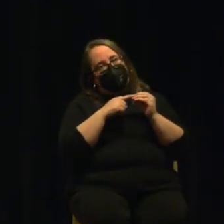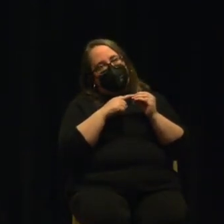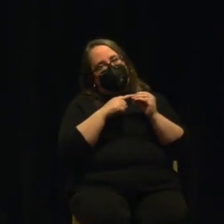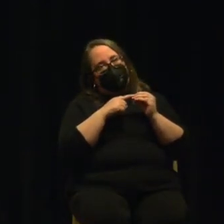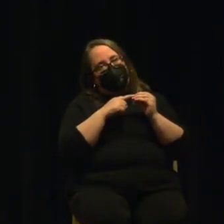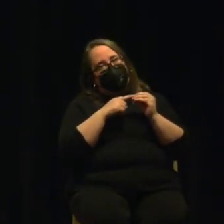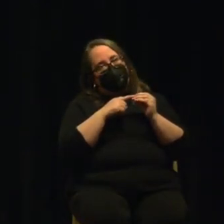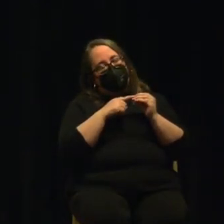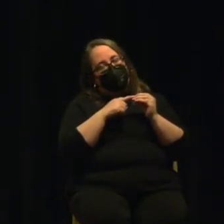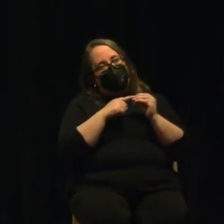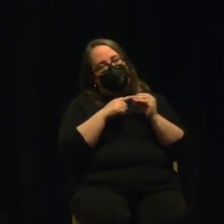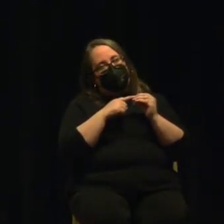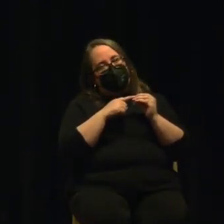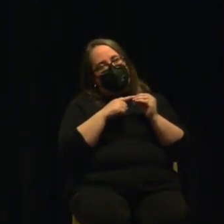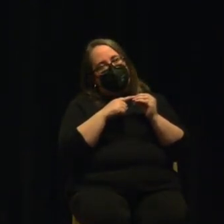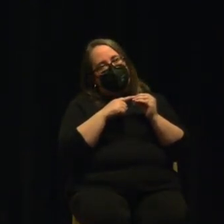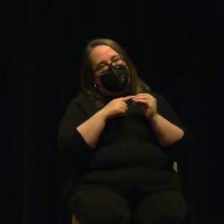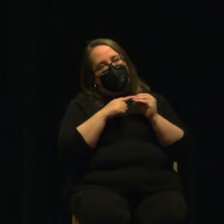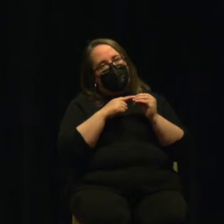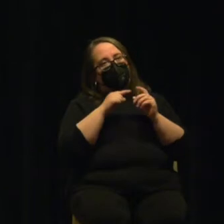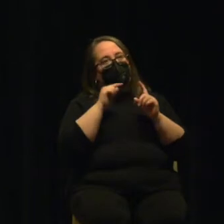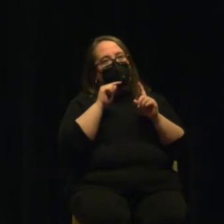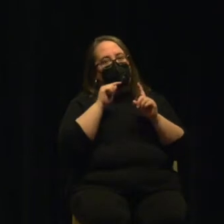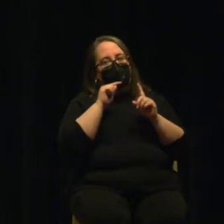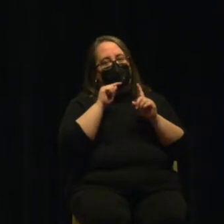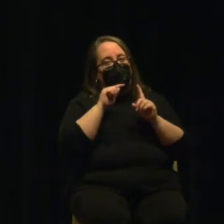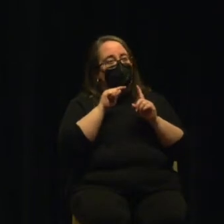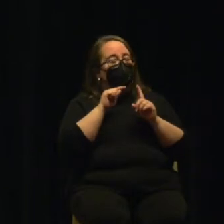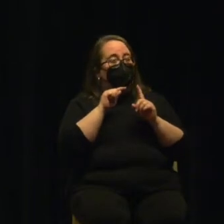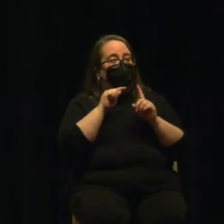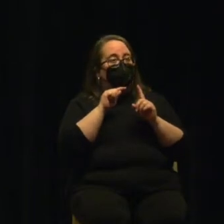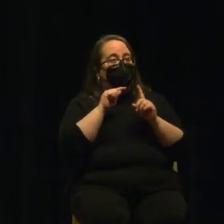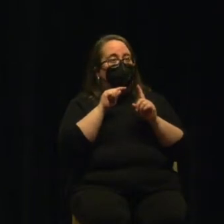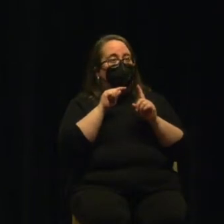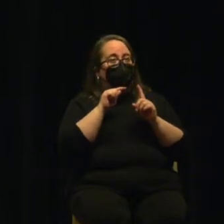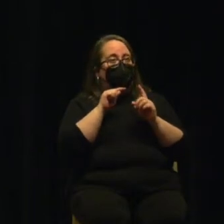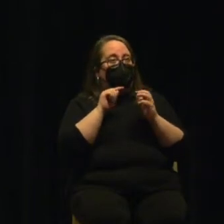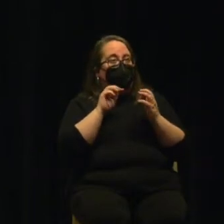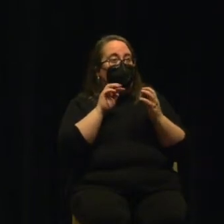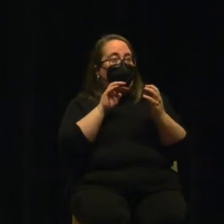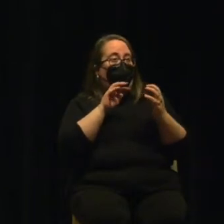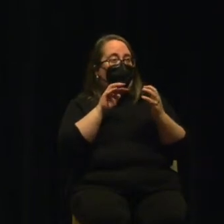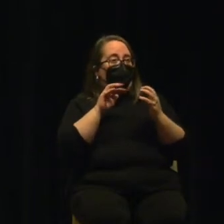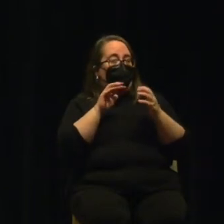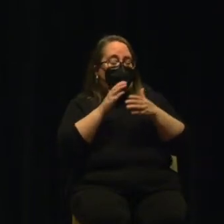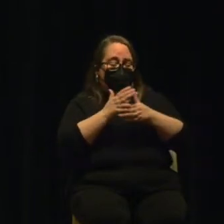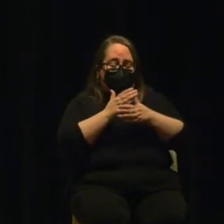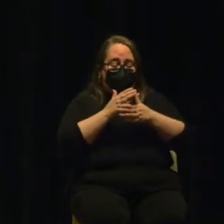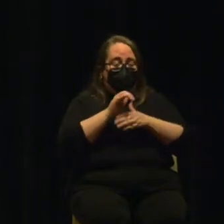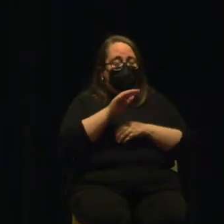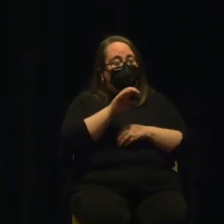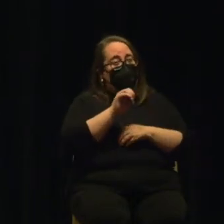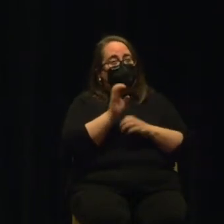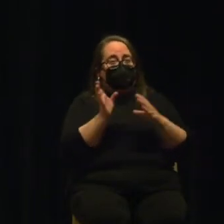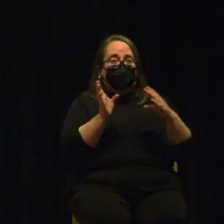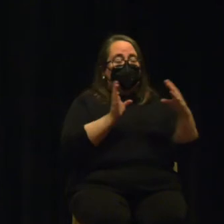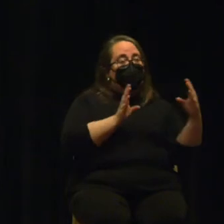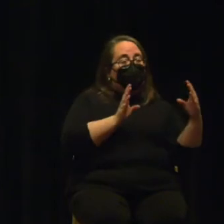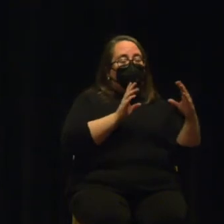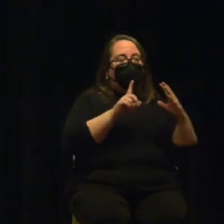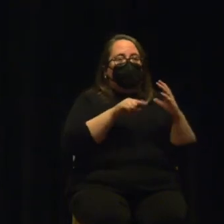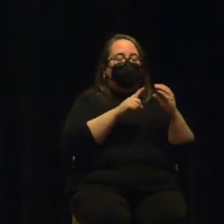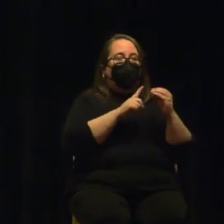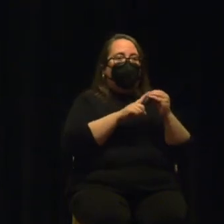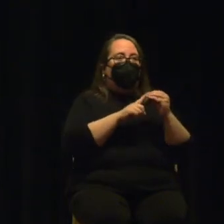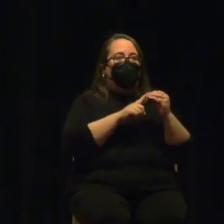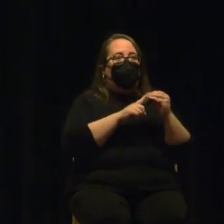a singular war, mm-hmm. oftentimes in this country, amongst the races, at least in those earlier years, right? It was mm-hmm. always about like